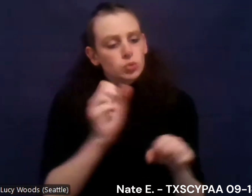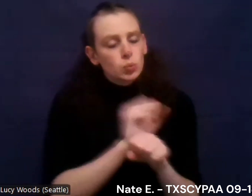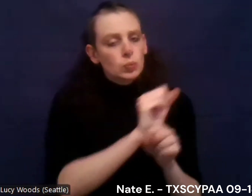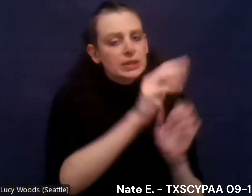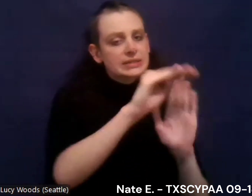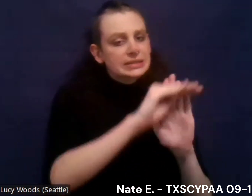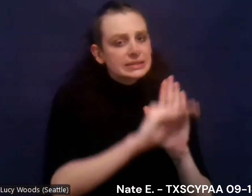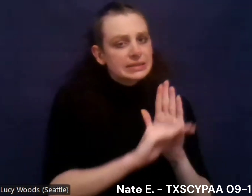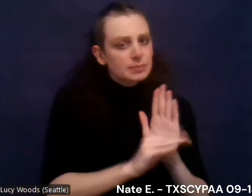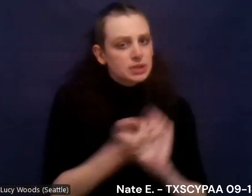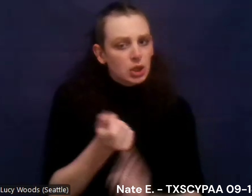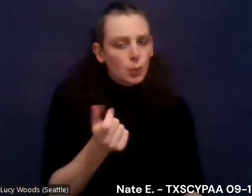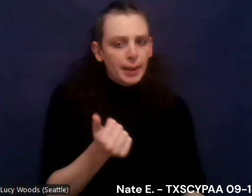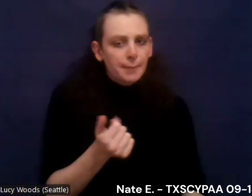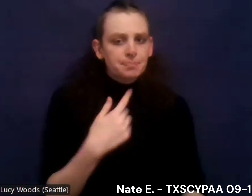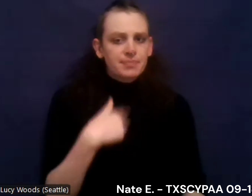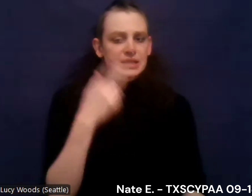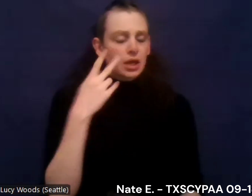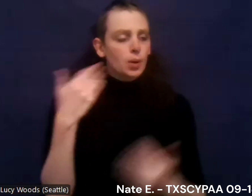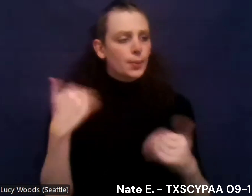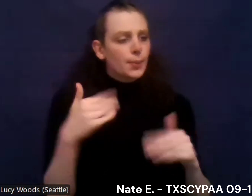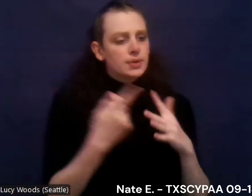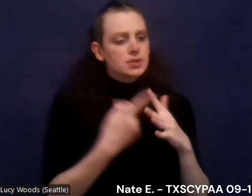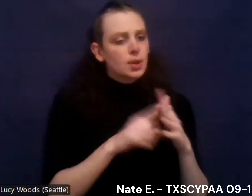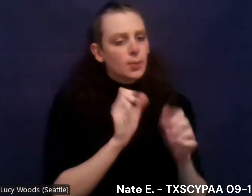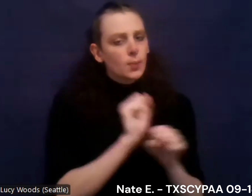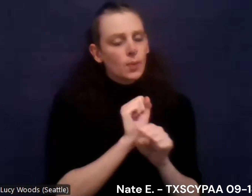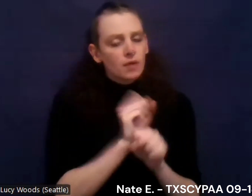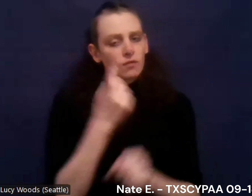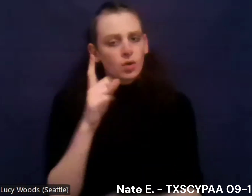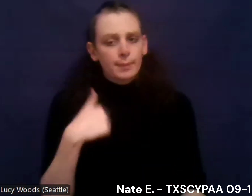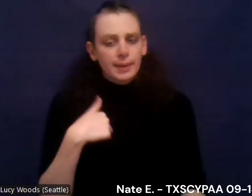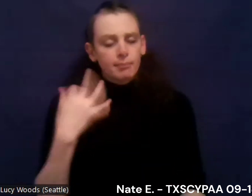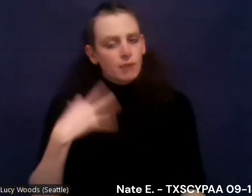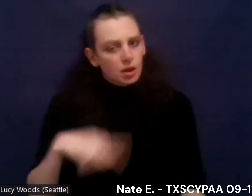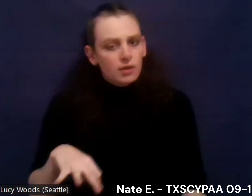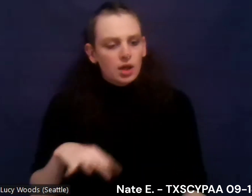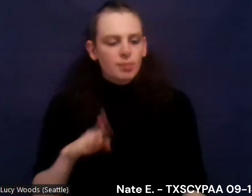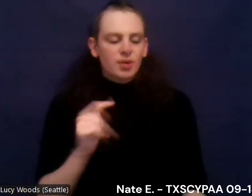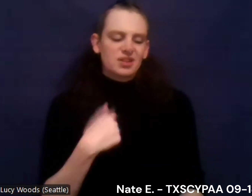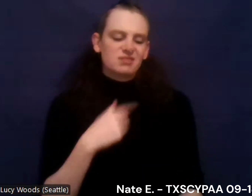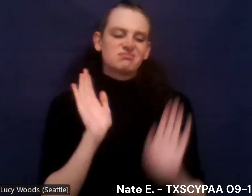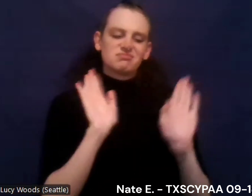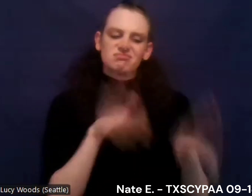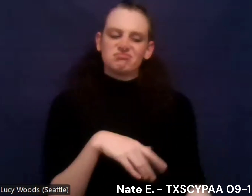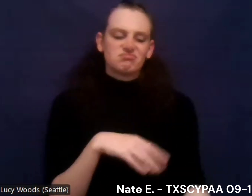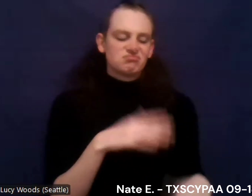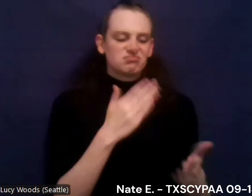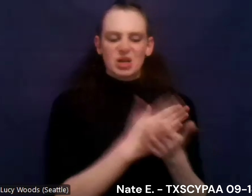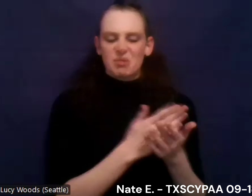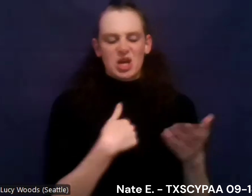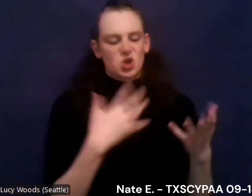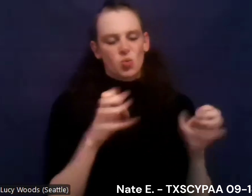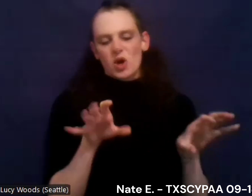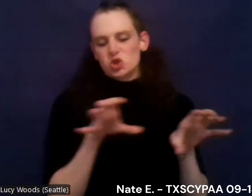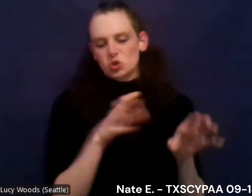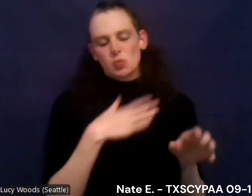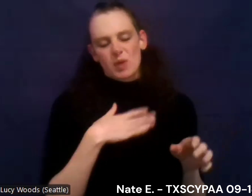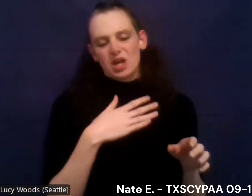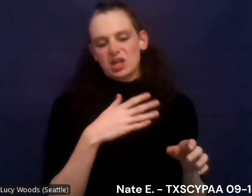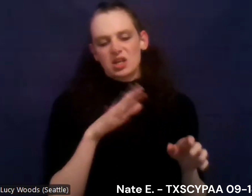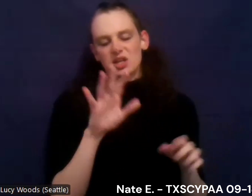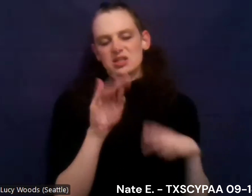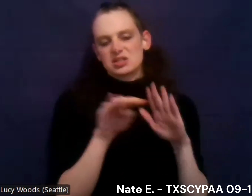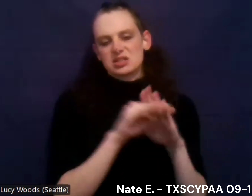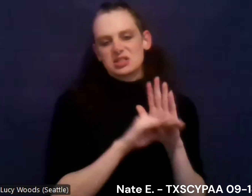cool, and I'd seen that it was starting to work, but I stopped doing it. I didn't want to do my amends, right? And so